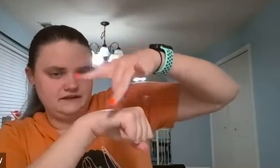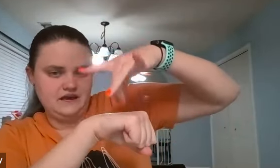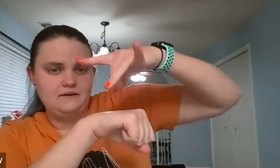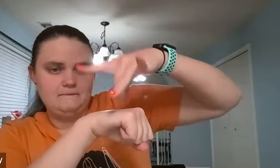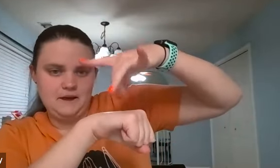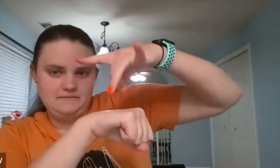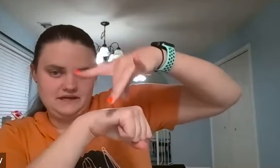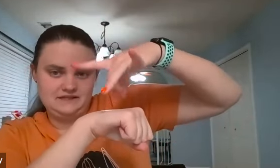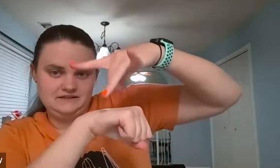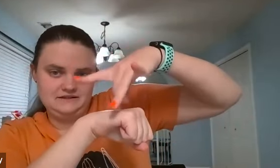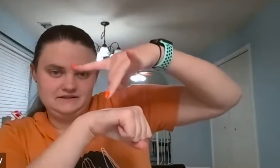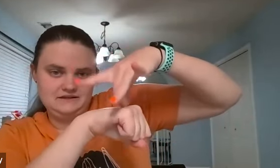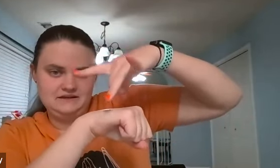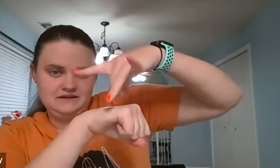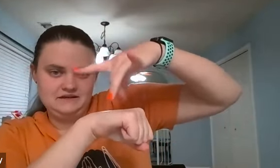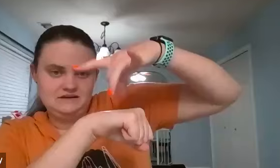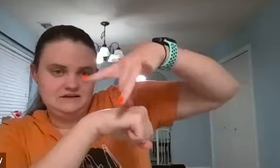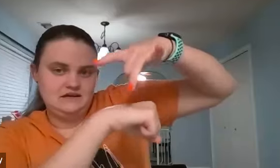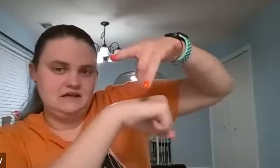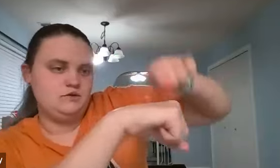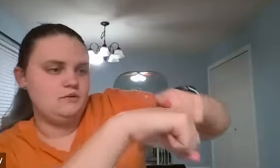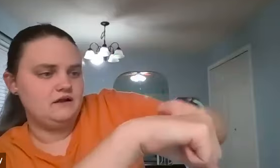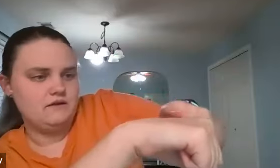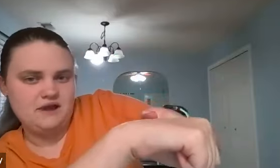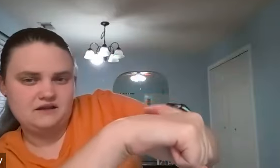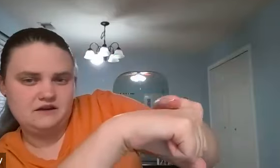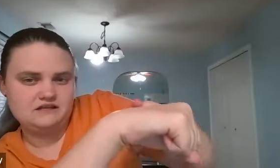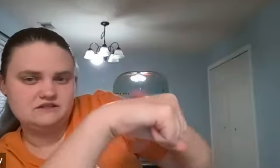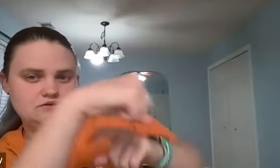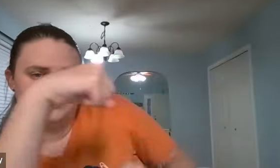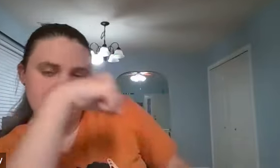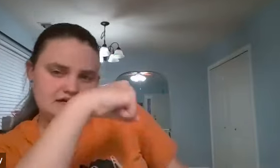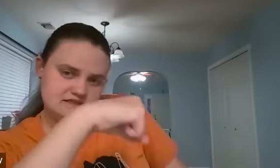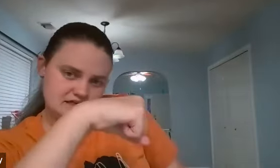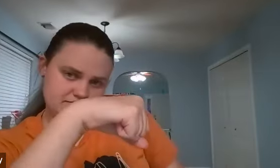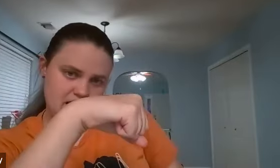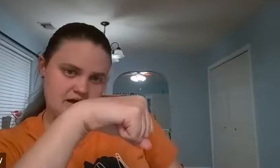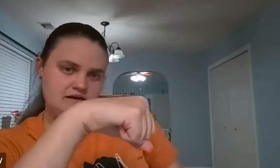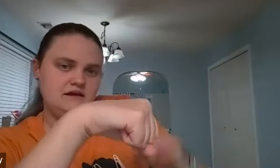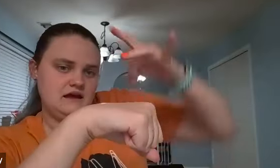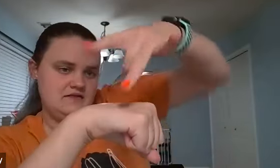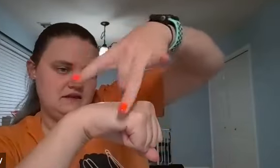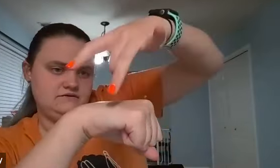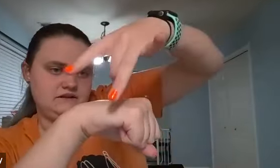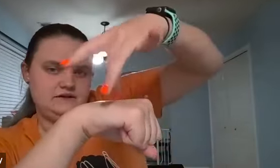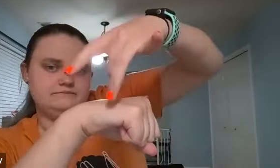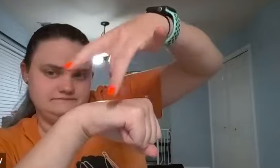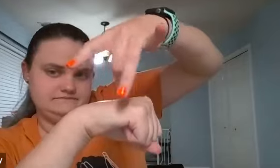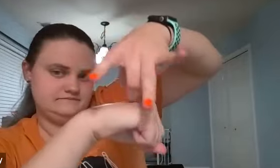Yeah, pumpkin. And you go like on the back of your hand. So your hand is like flat and then you flick it. And